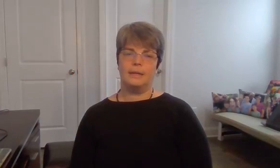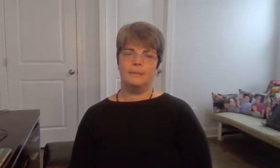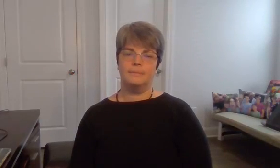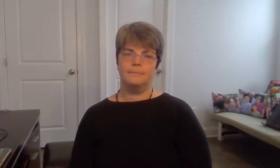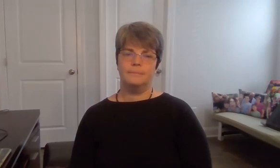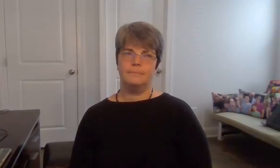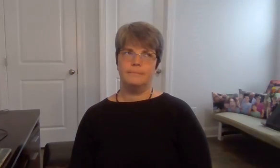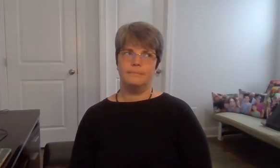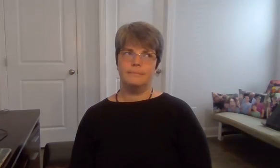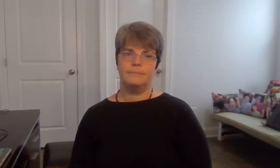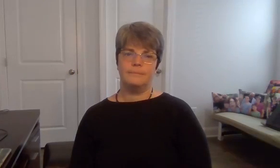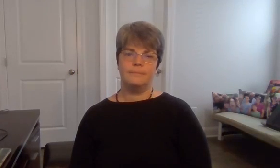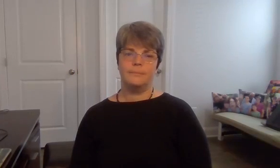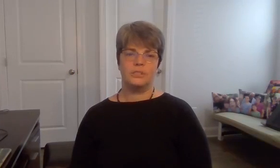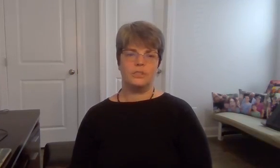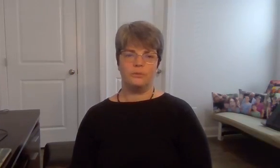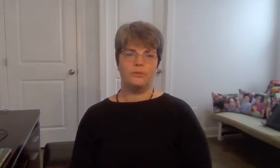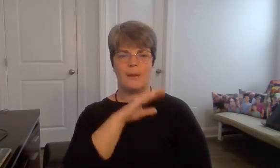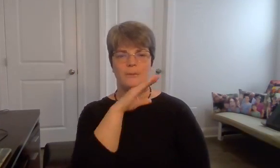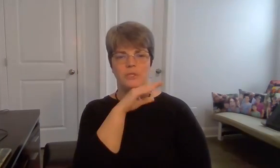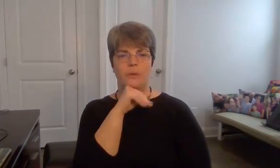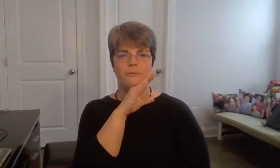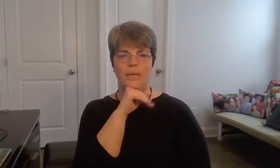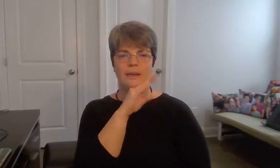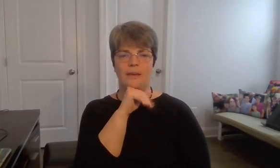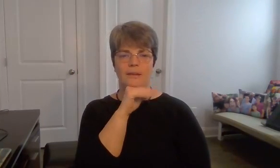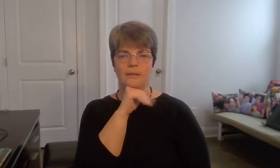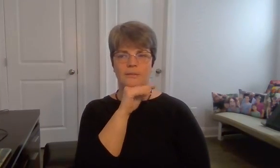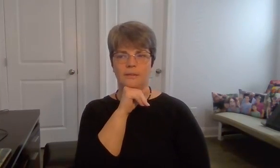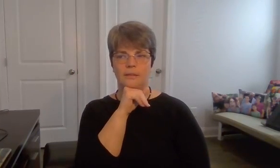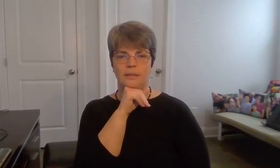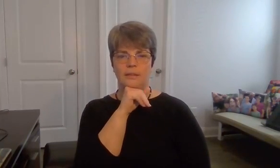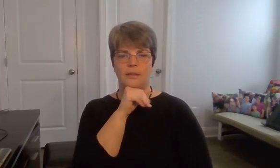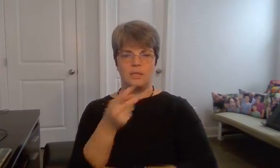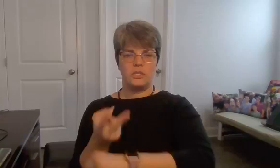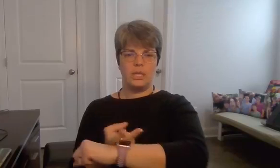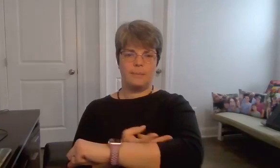Cat. Let's just do farm animals. So we'll have pig, sheep,